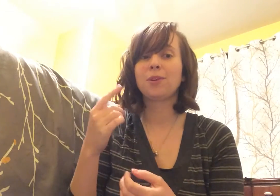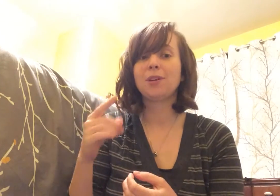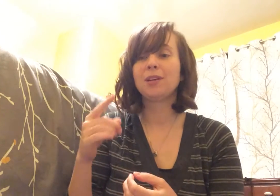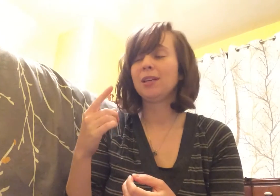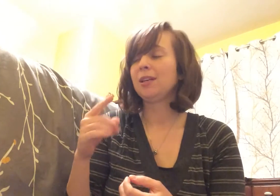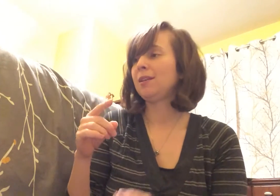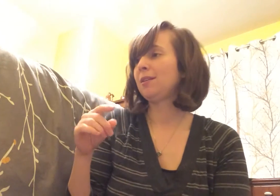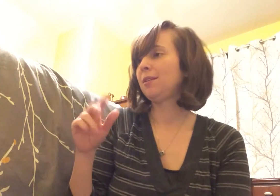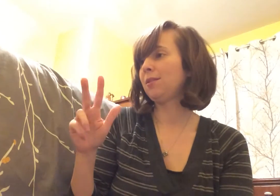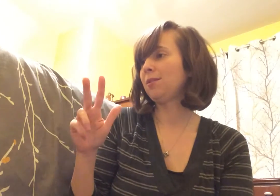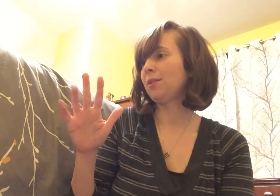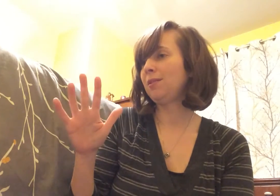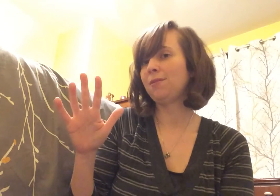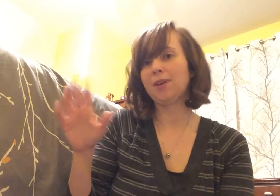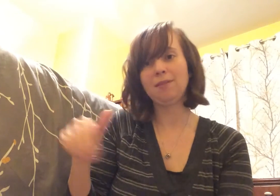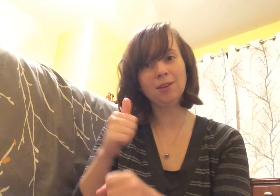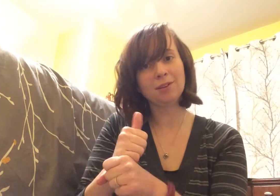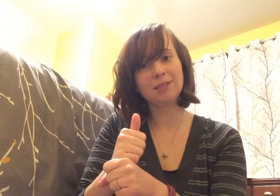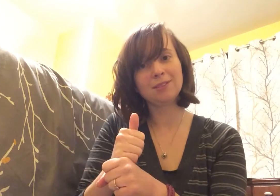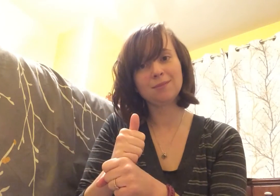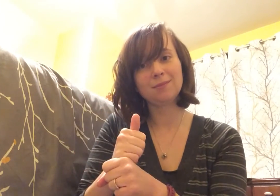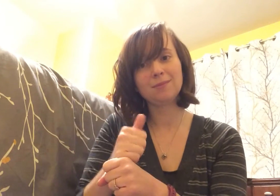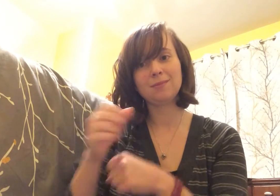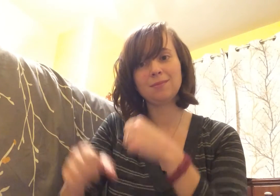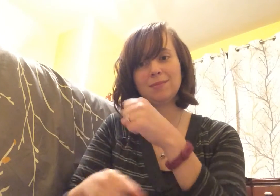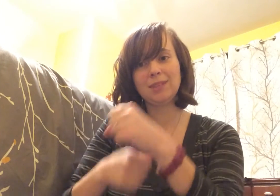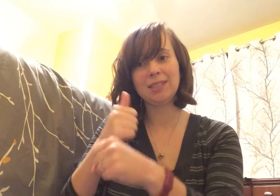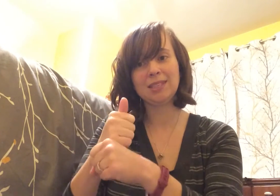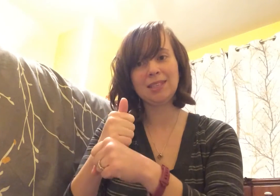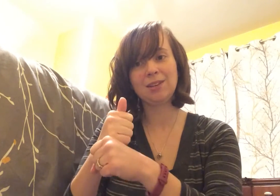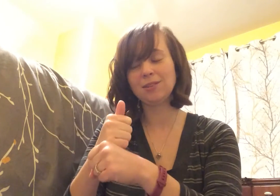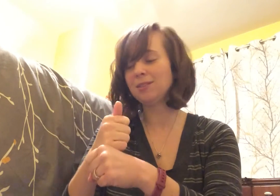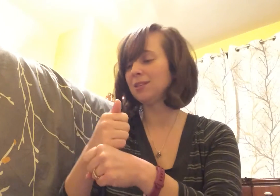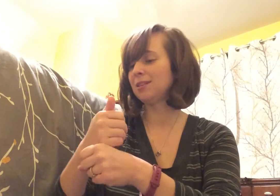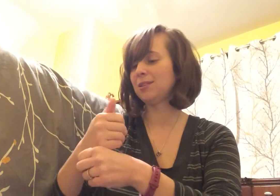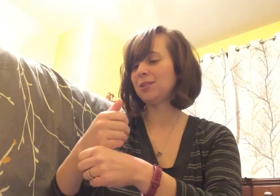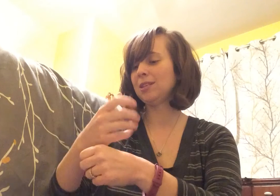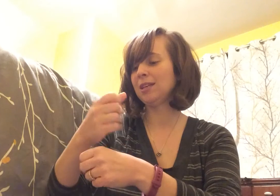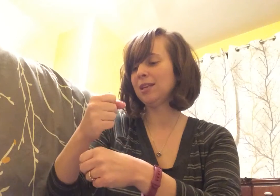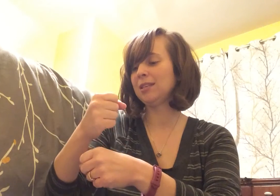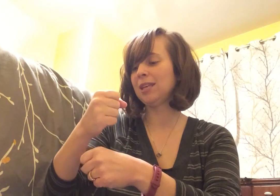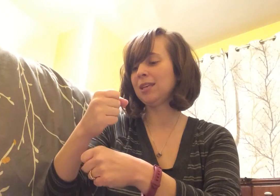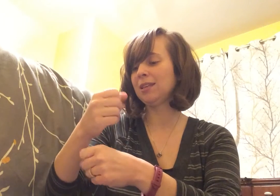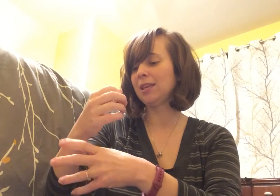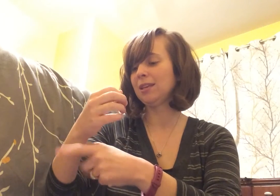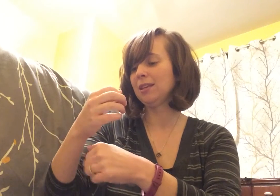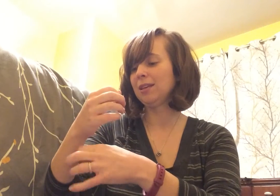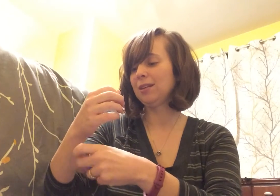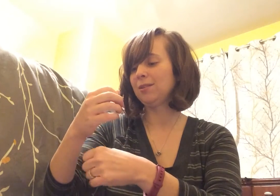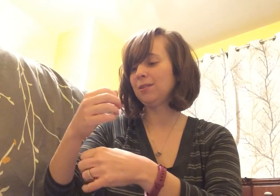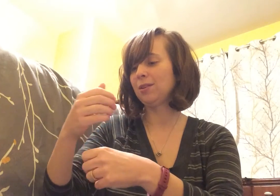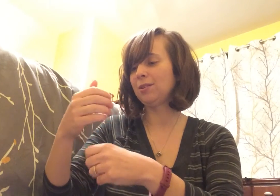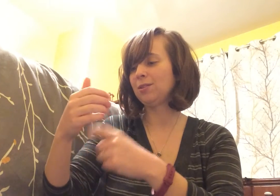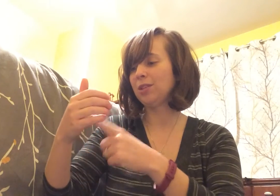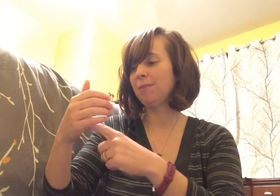for 35 years. This is years. So you just kind of take, like, your dominant